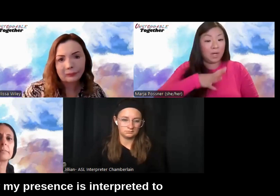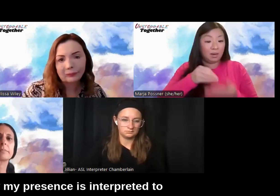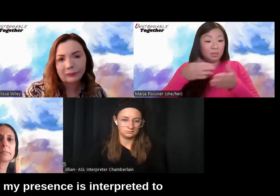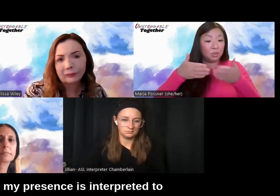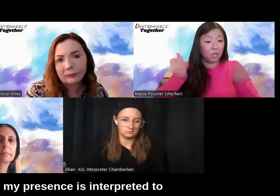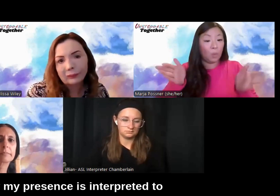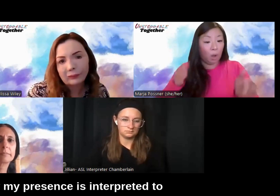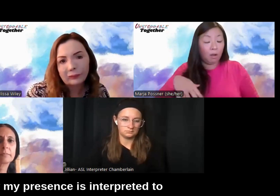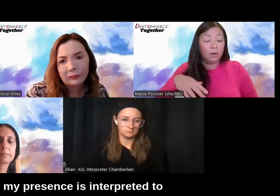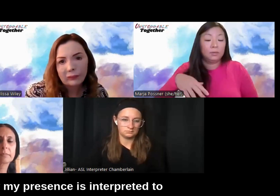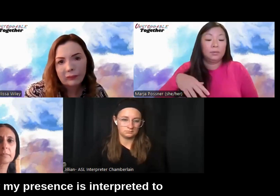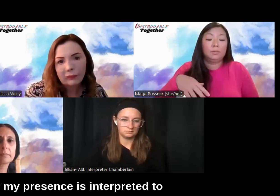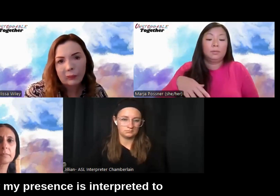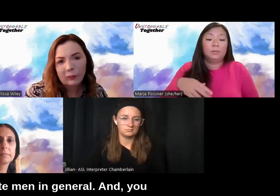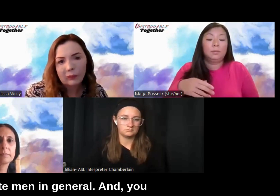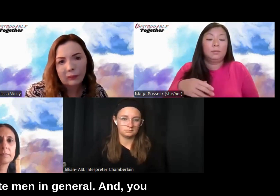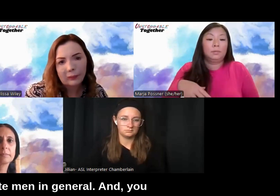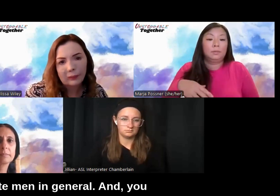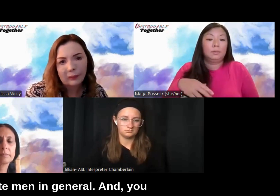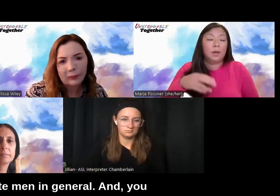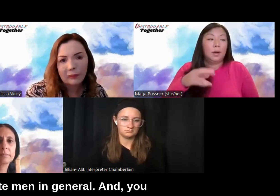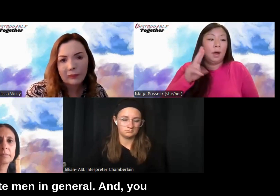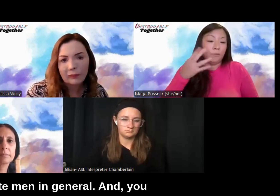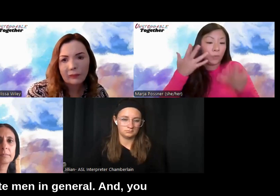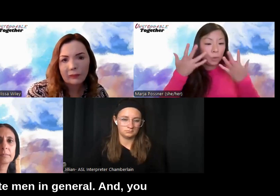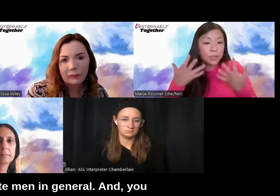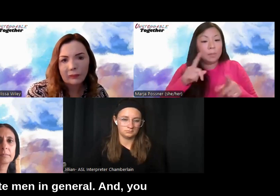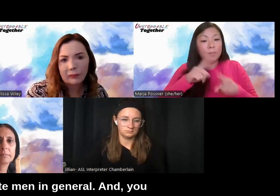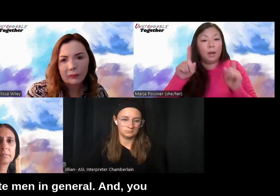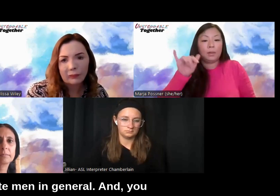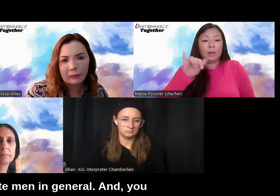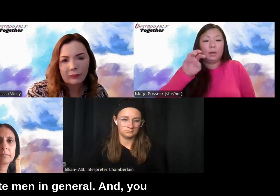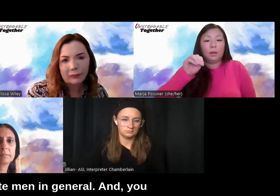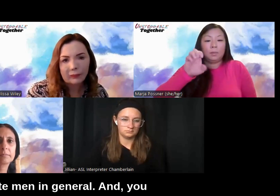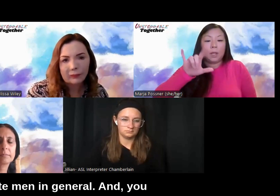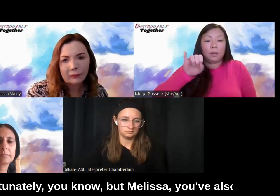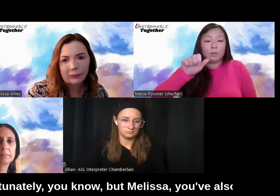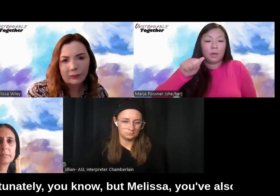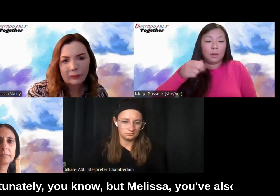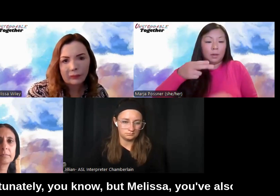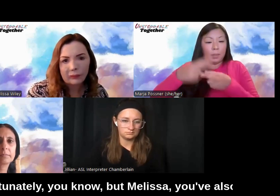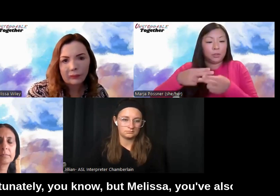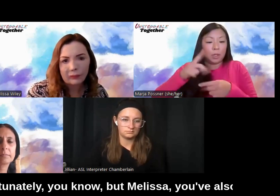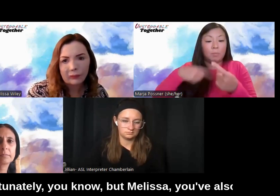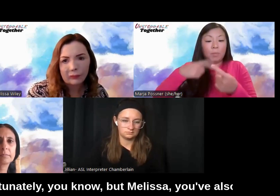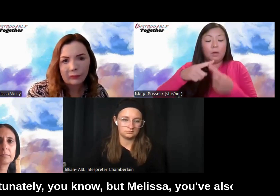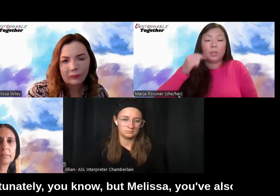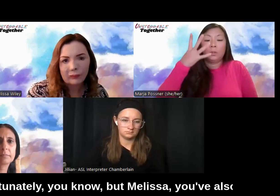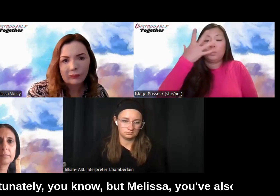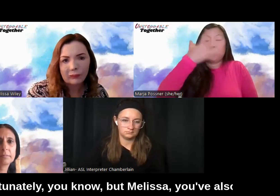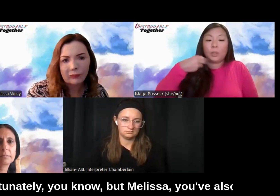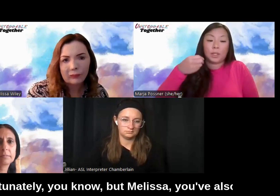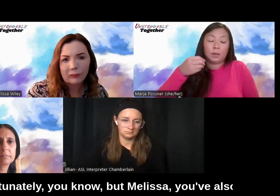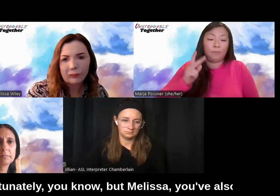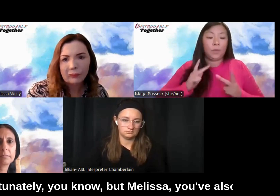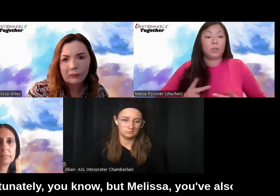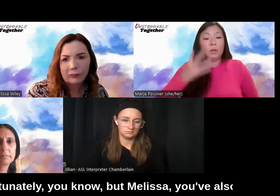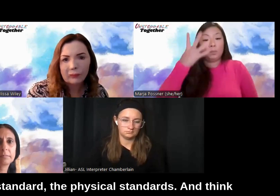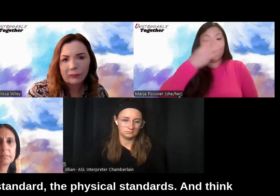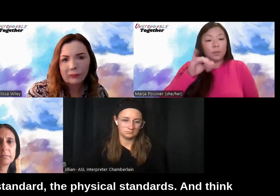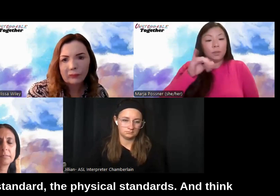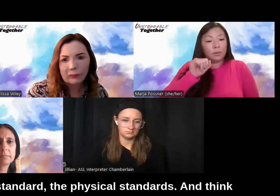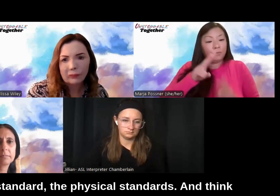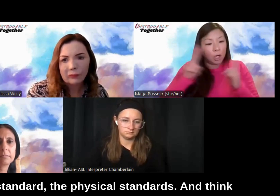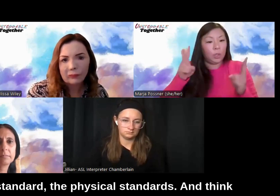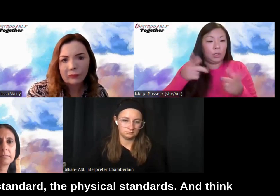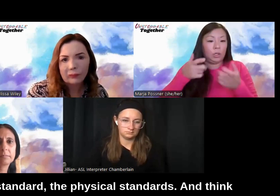my presence is interpreted to white men in general. And that's unfortunately, but Melissa, you've also